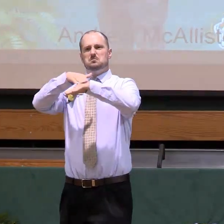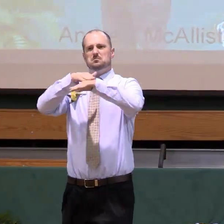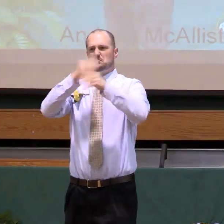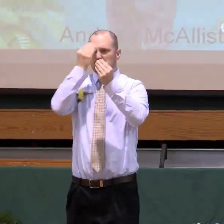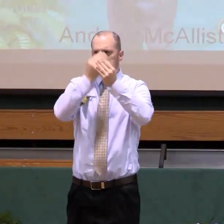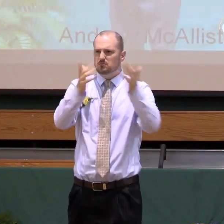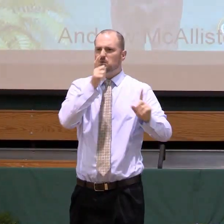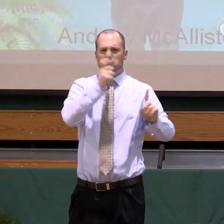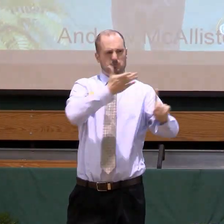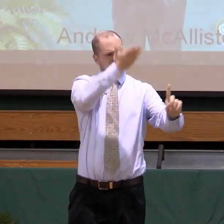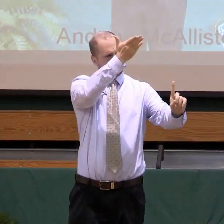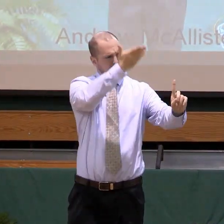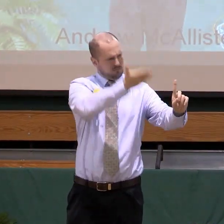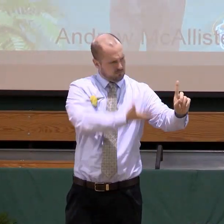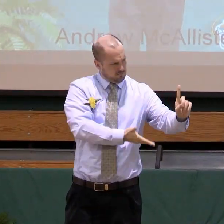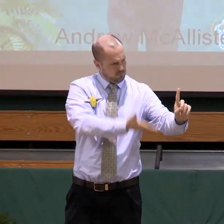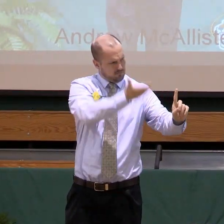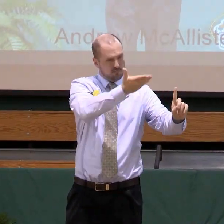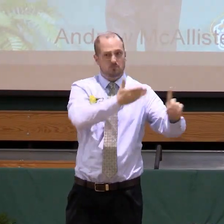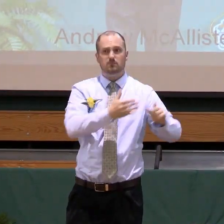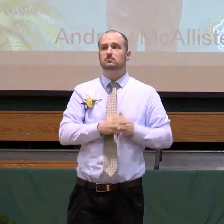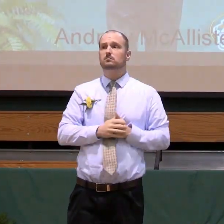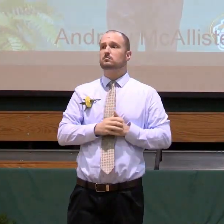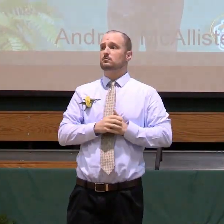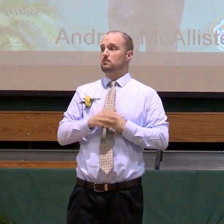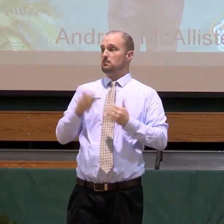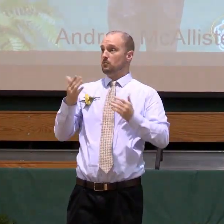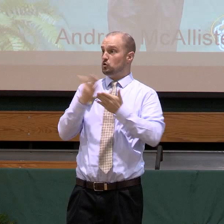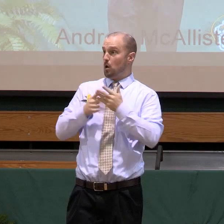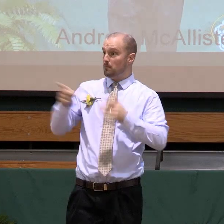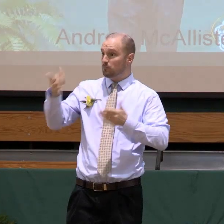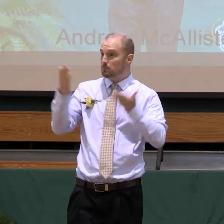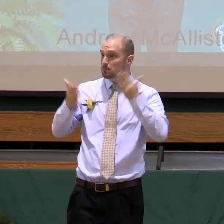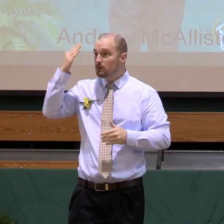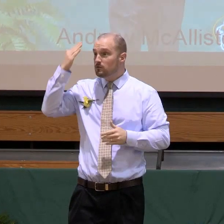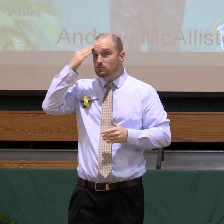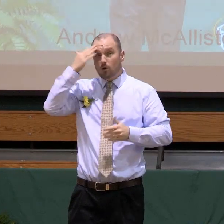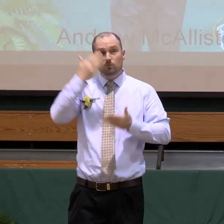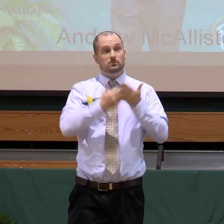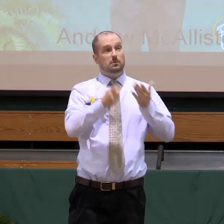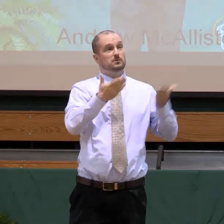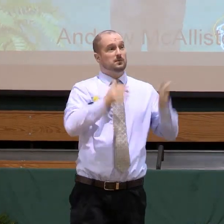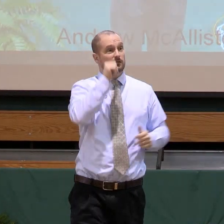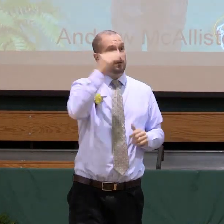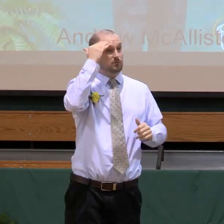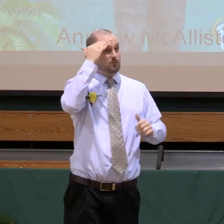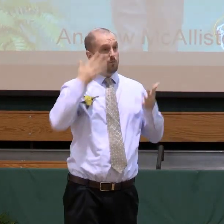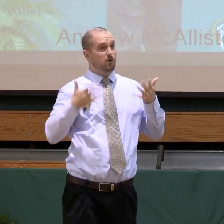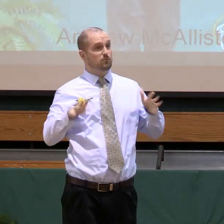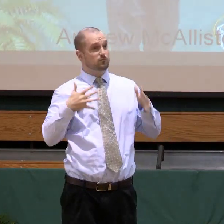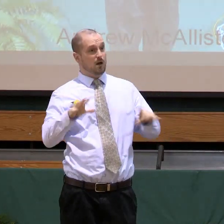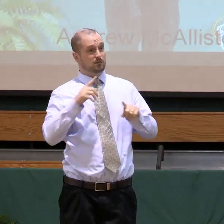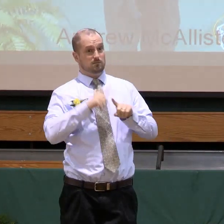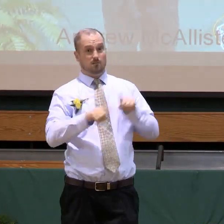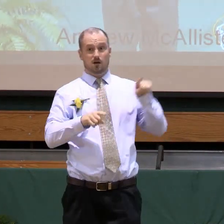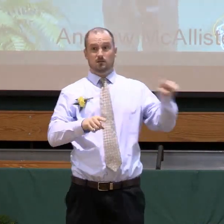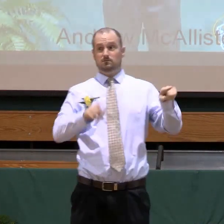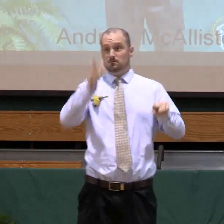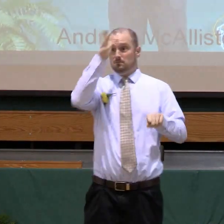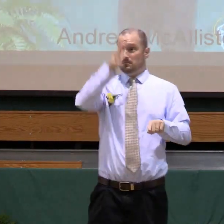I'm just going to tell you a little bit about who he is. Some of you may know him, and some of you may not.